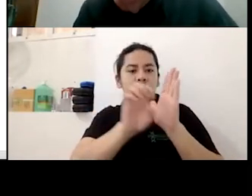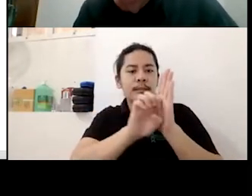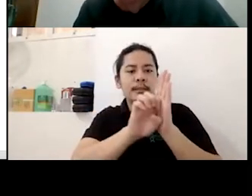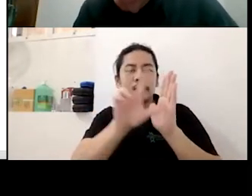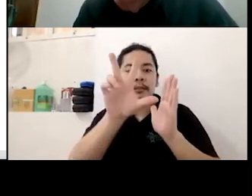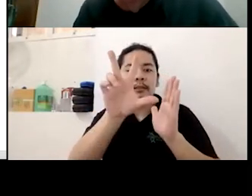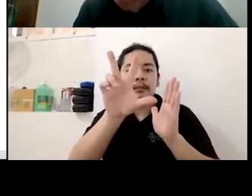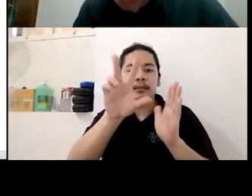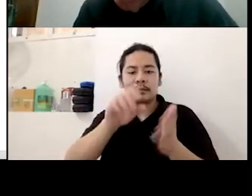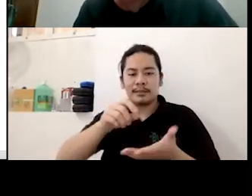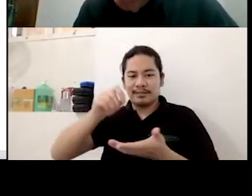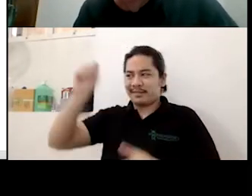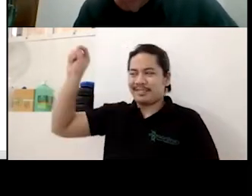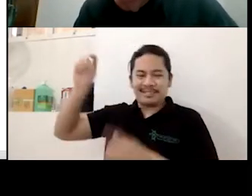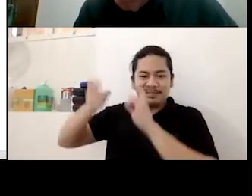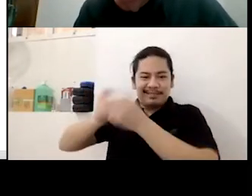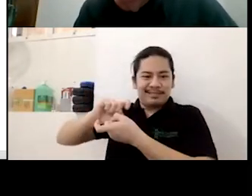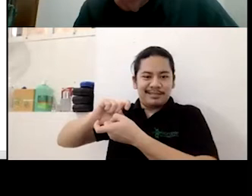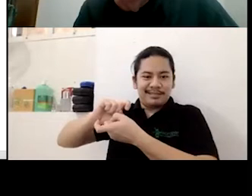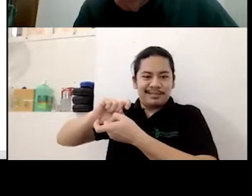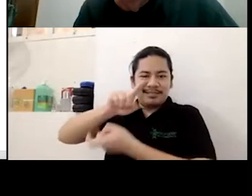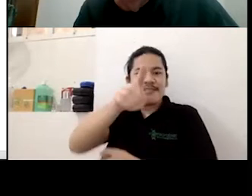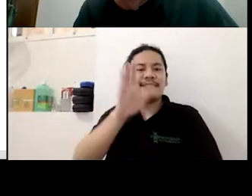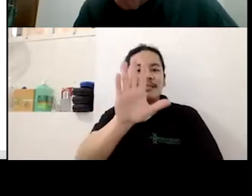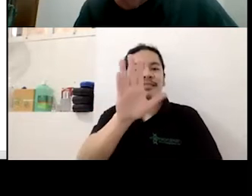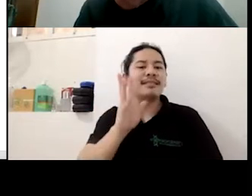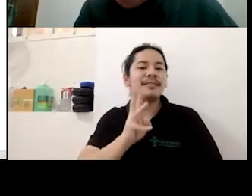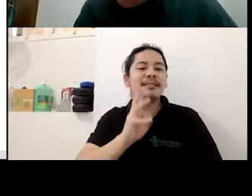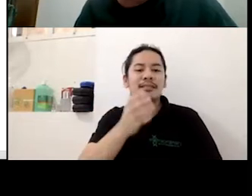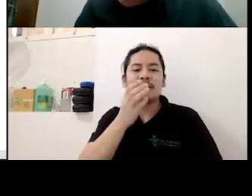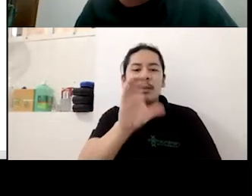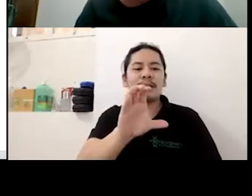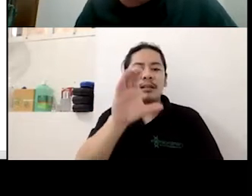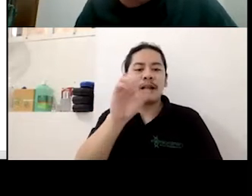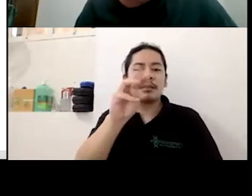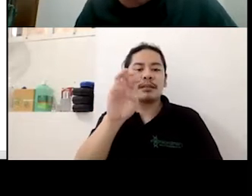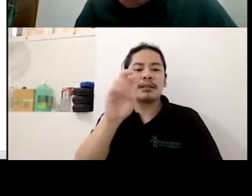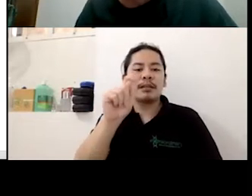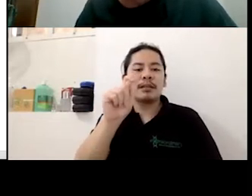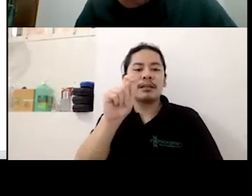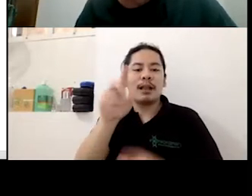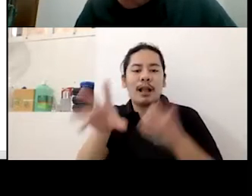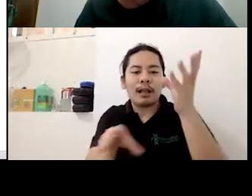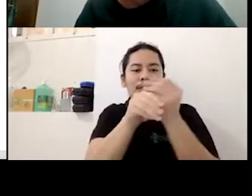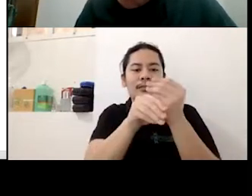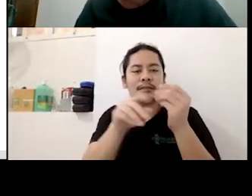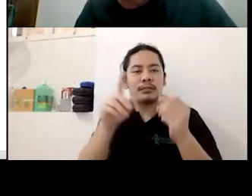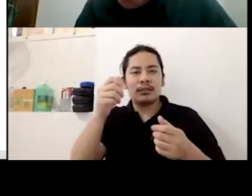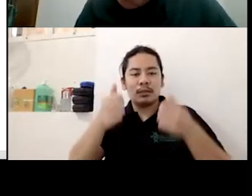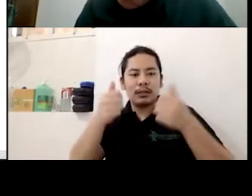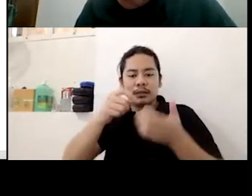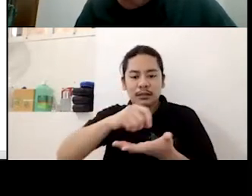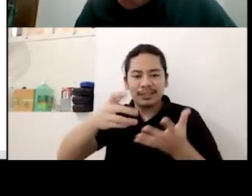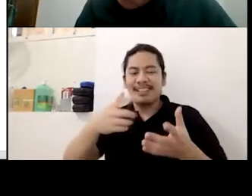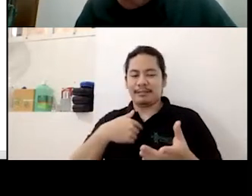So we'll have, for example, three, right? We're just Mhm. going to change that right Yes. based on your